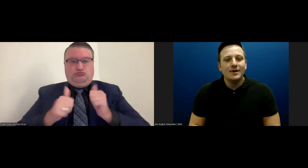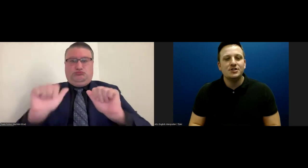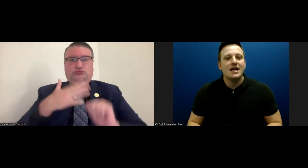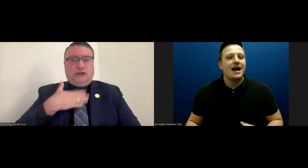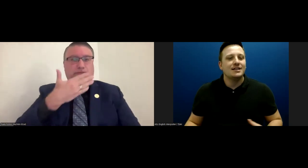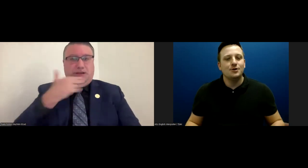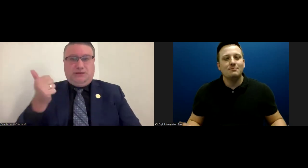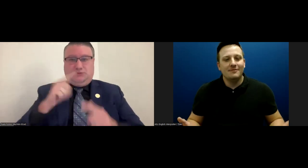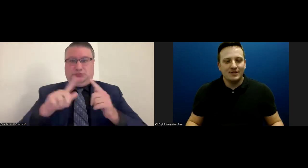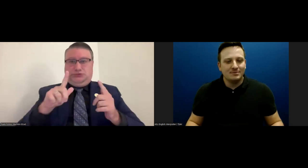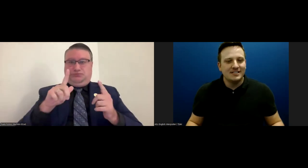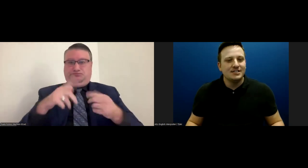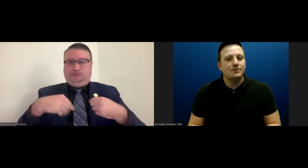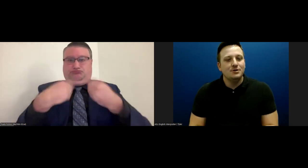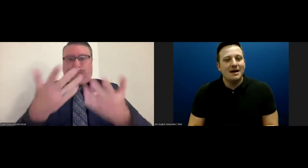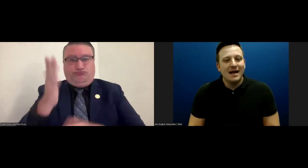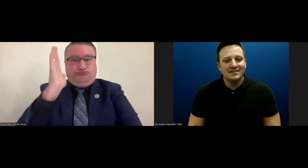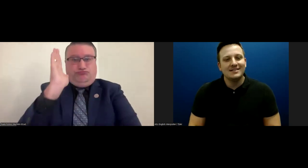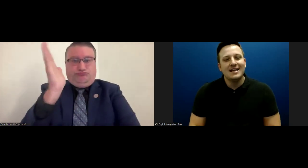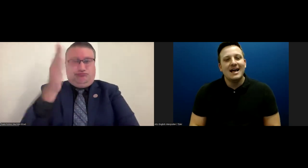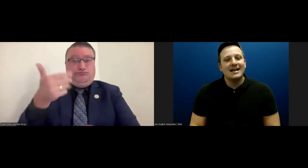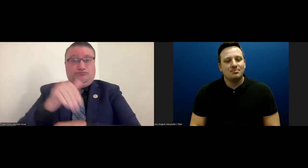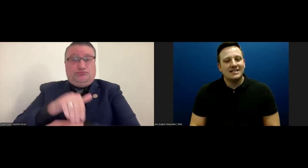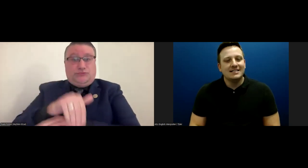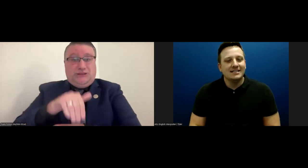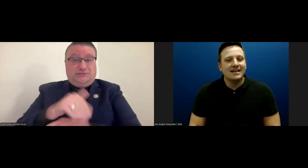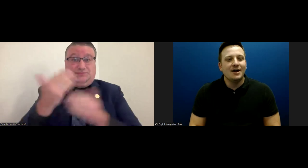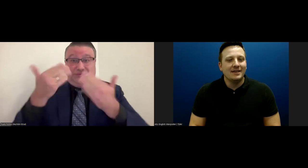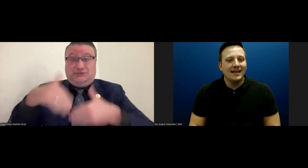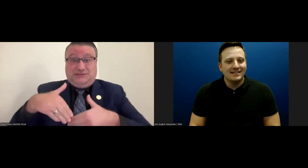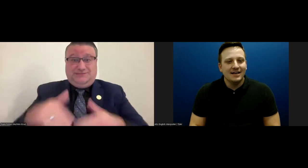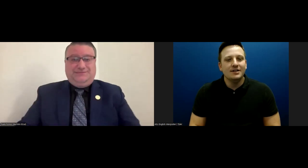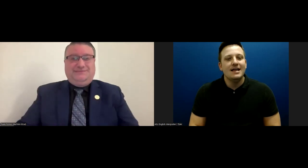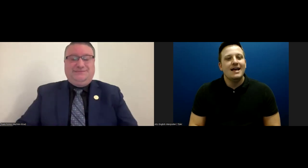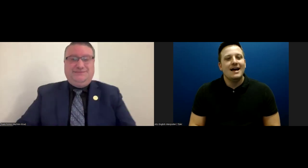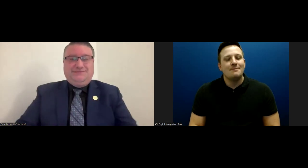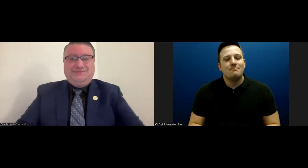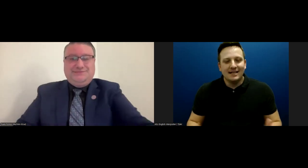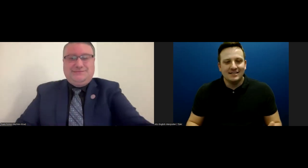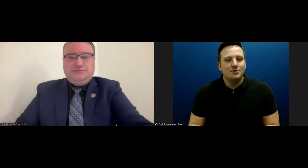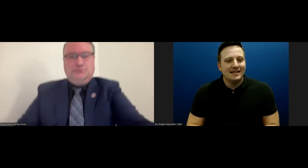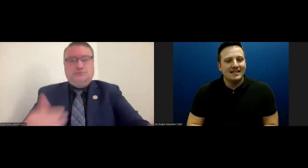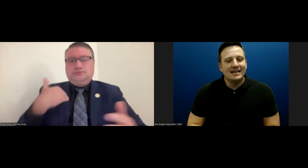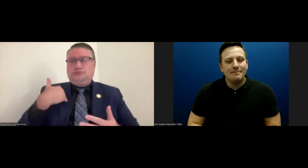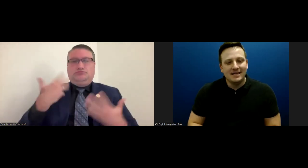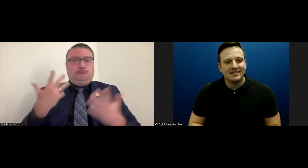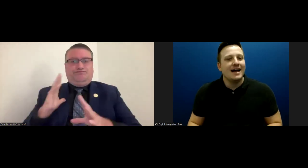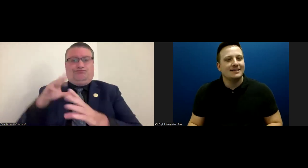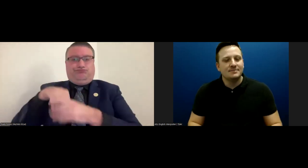language. So for this presentation, I will do my best to present it with ASL, but you may see that I mix some